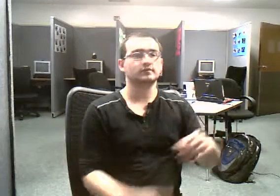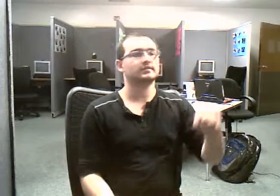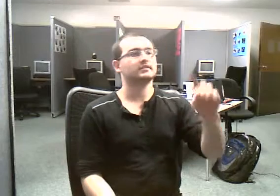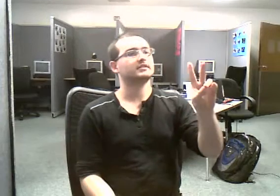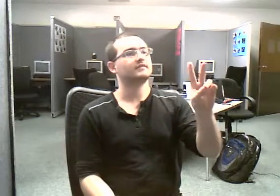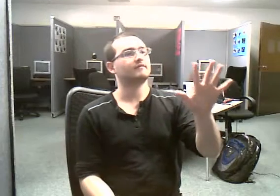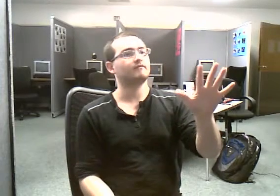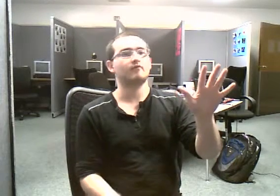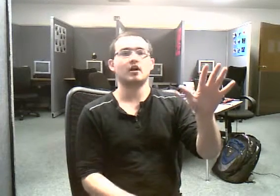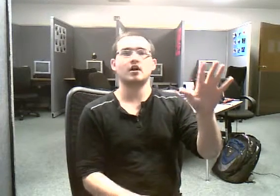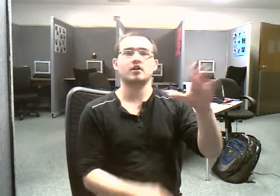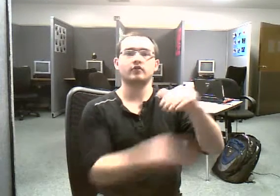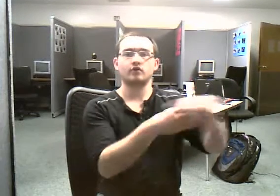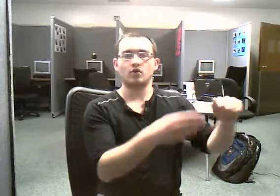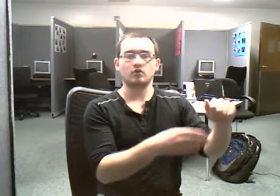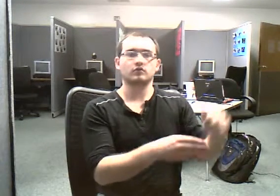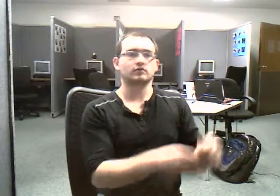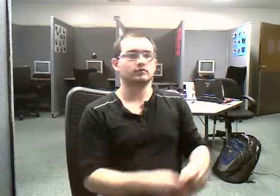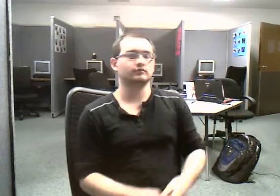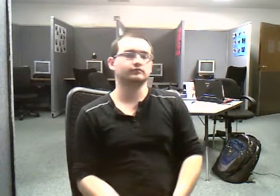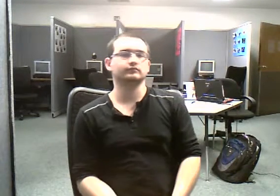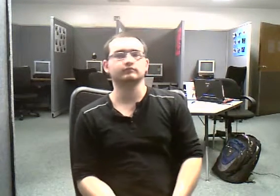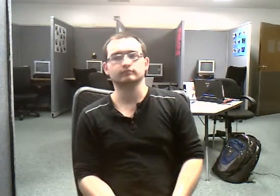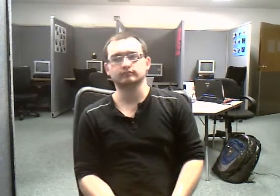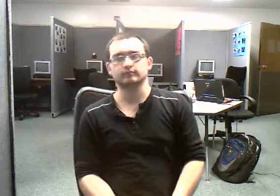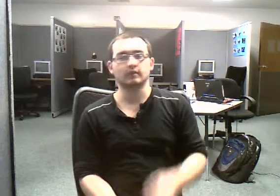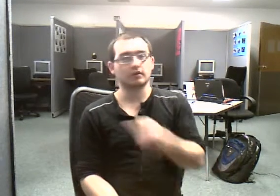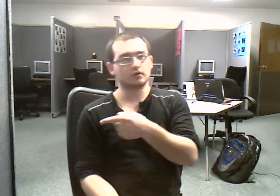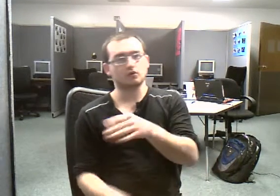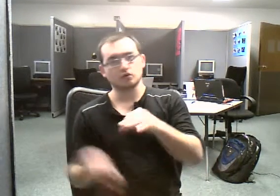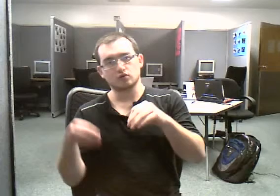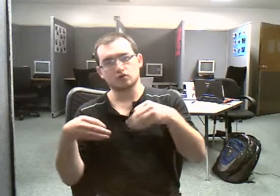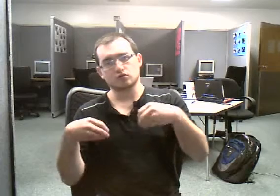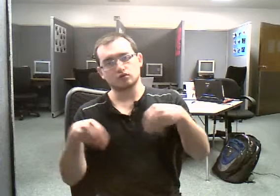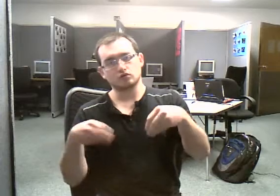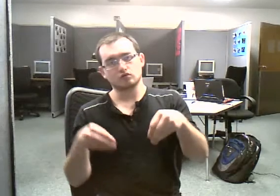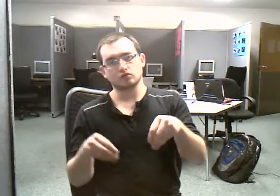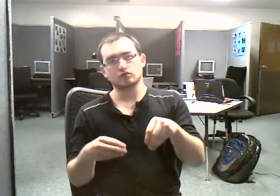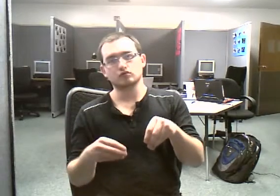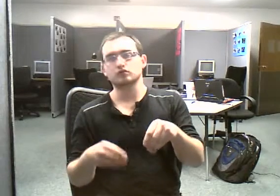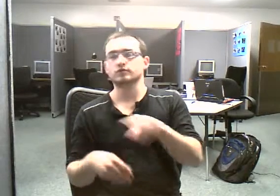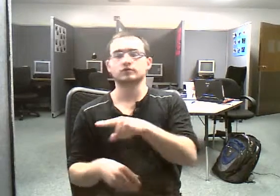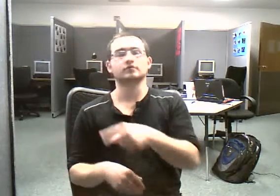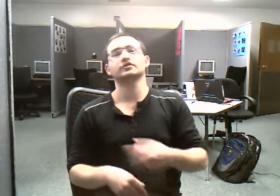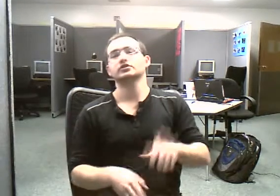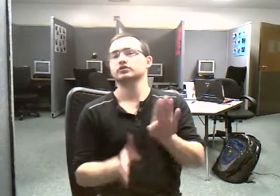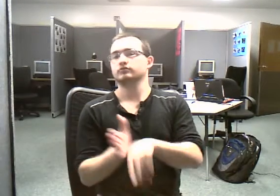do with an appreciation of nature and an ability to learn enough about the behavior of an